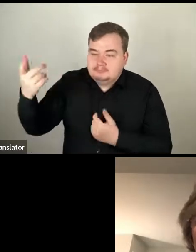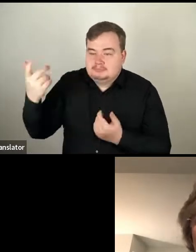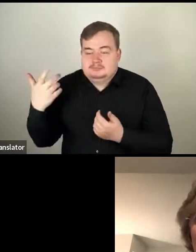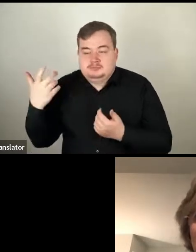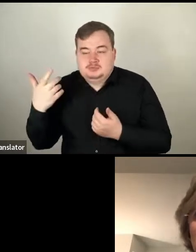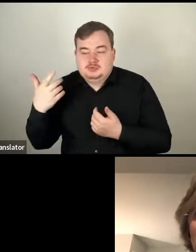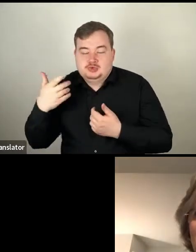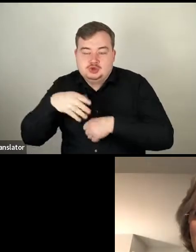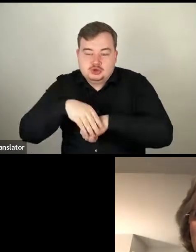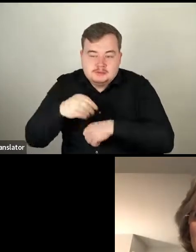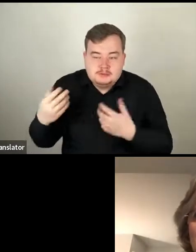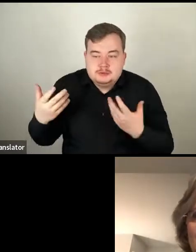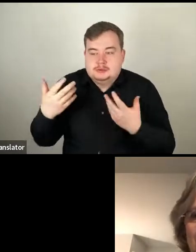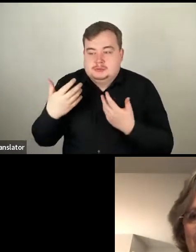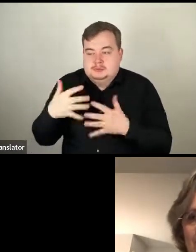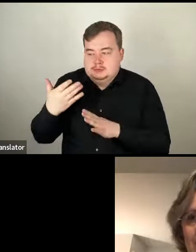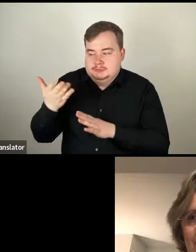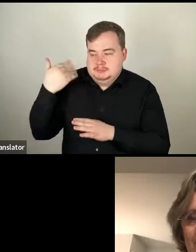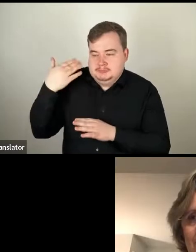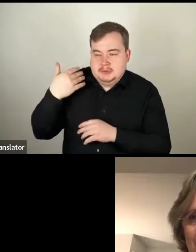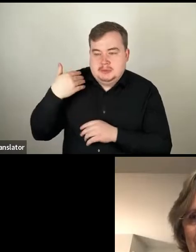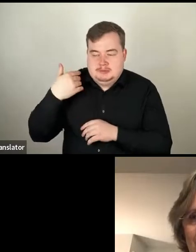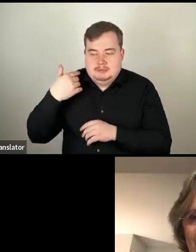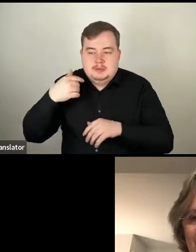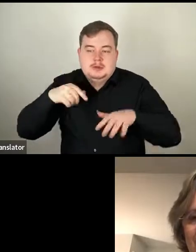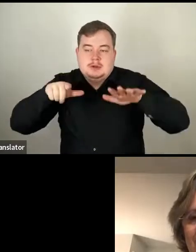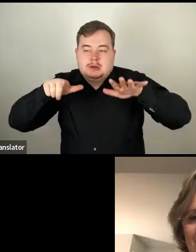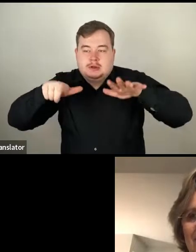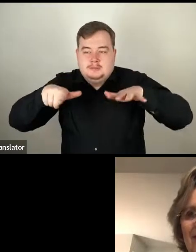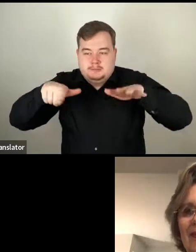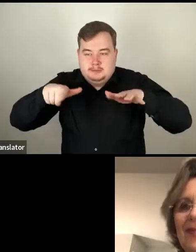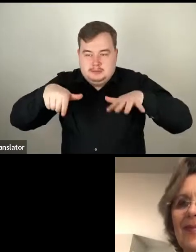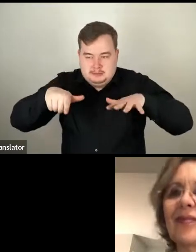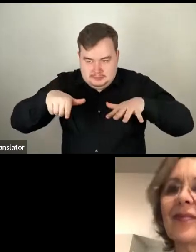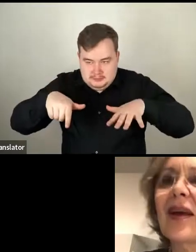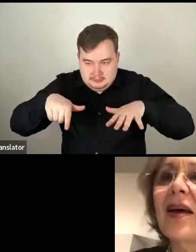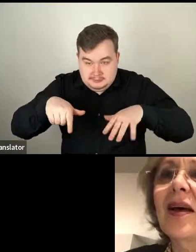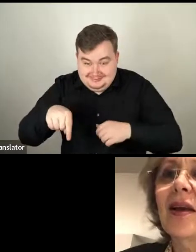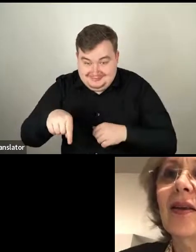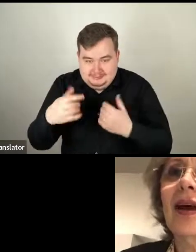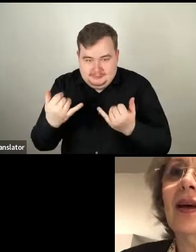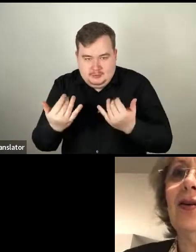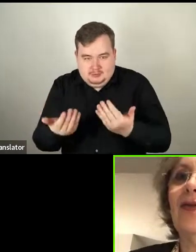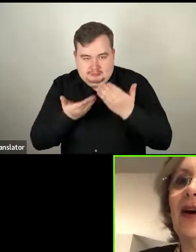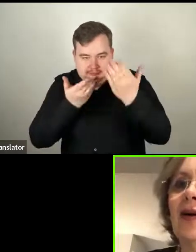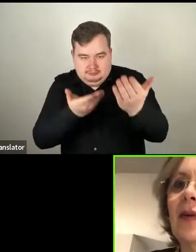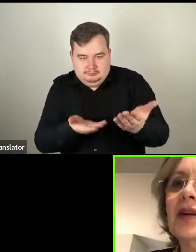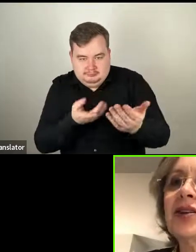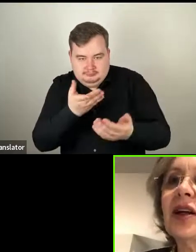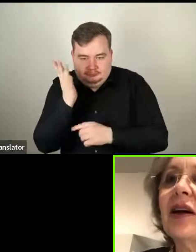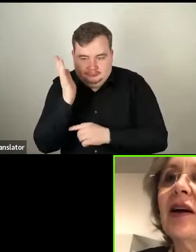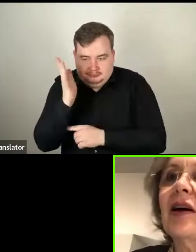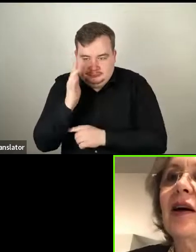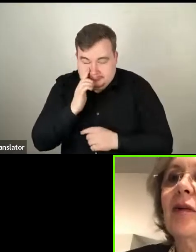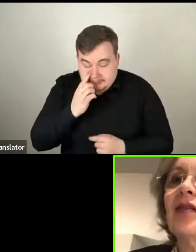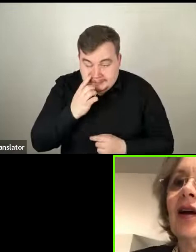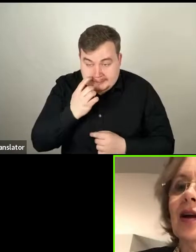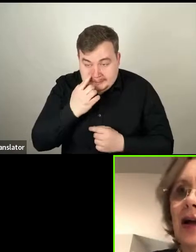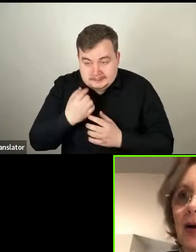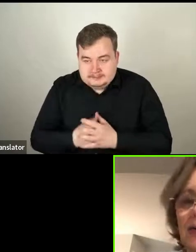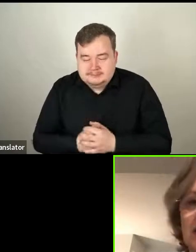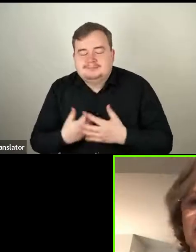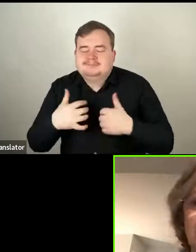as OSCE PA President. Ms. Sederfeld, you have the floor. Thank you very much,